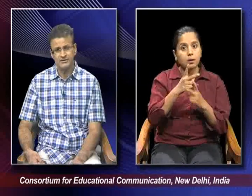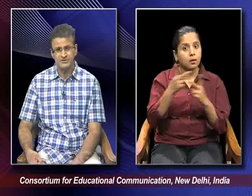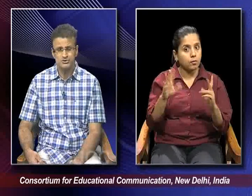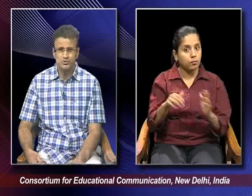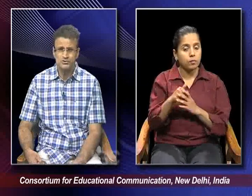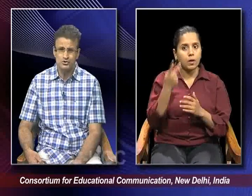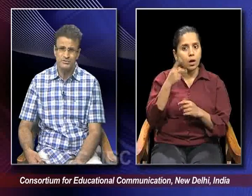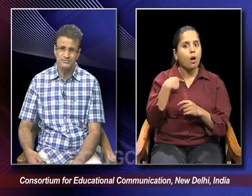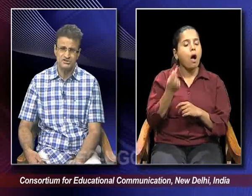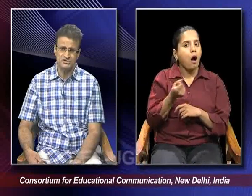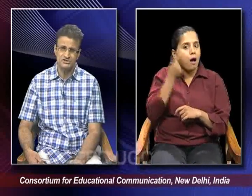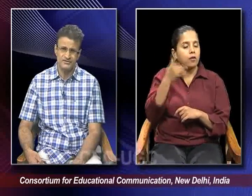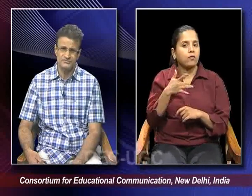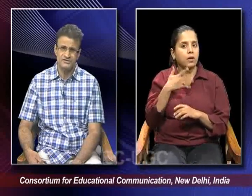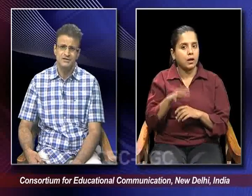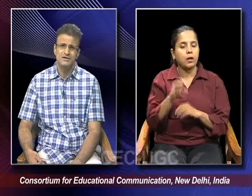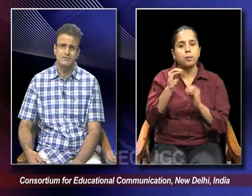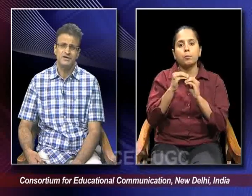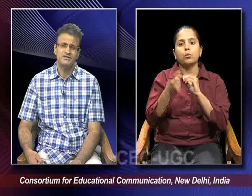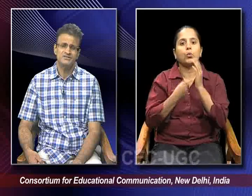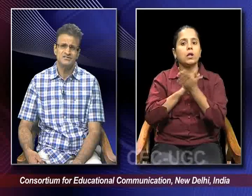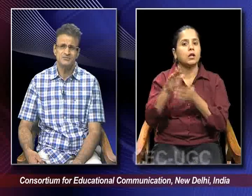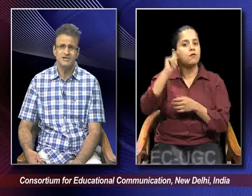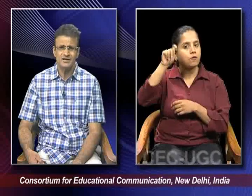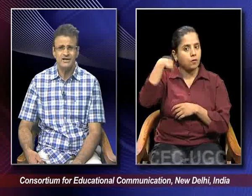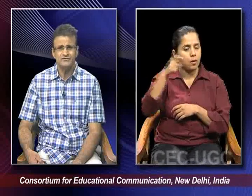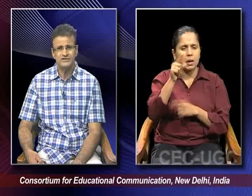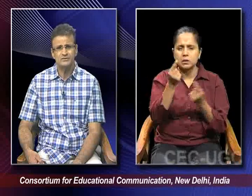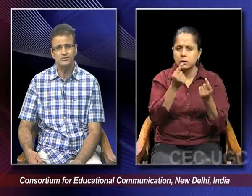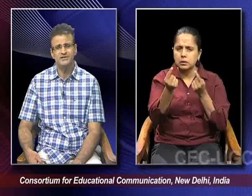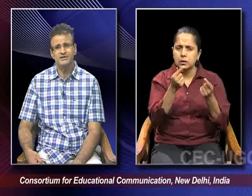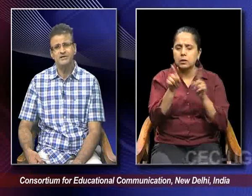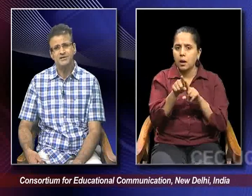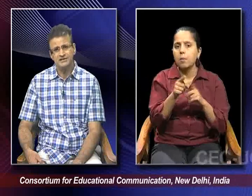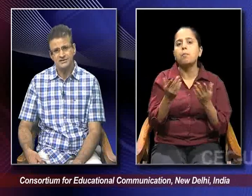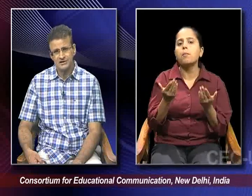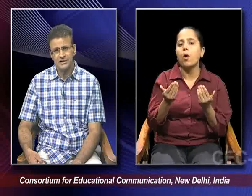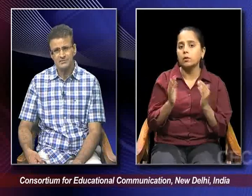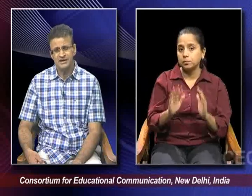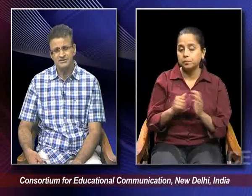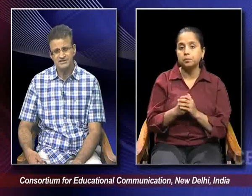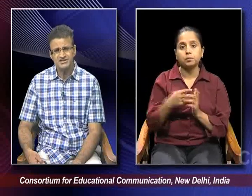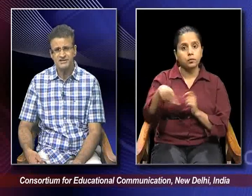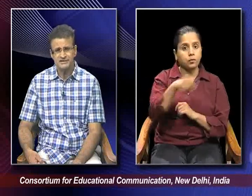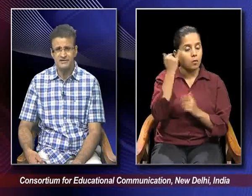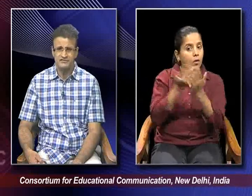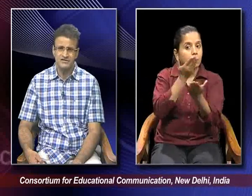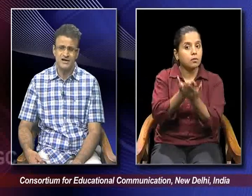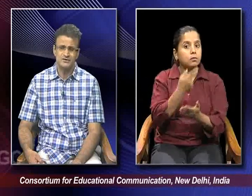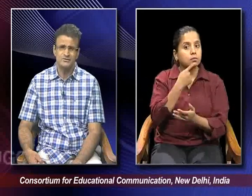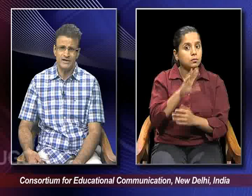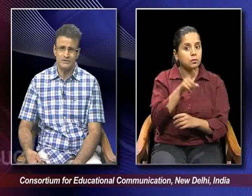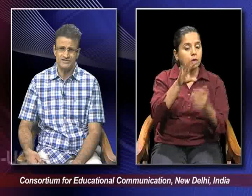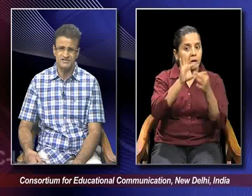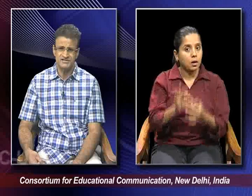a way presumed to be British films, but the similar kind of a thing could be can be suggested with regard